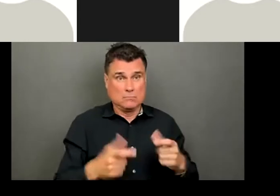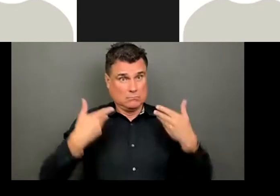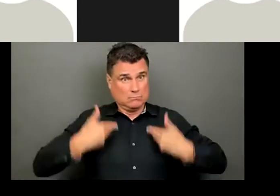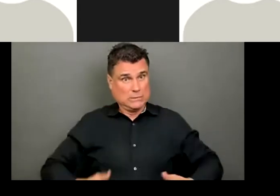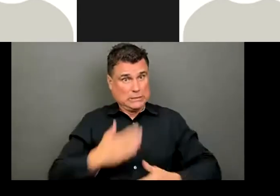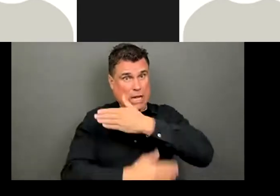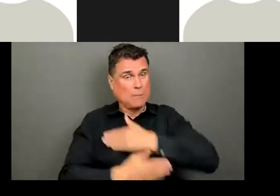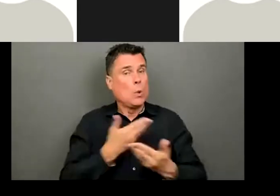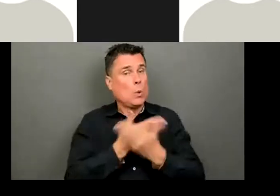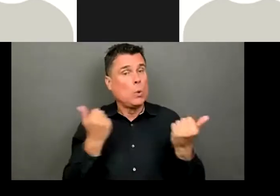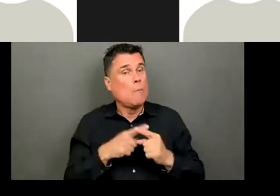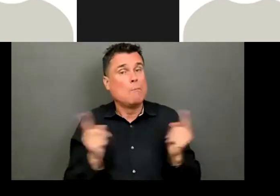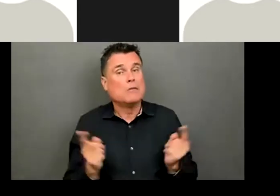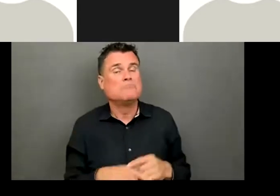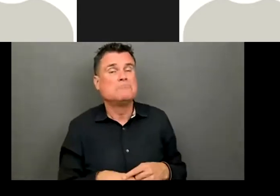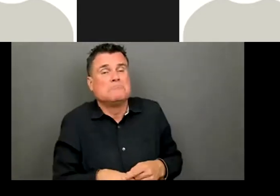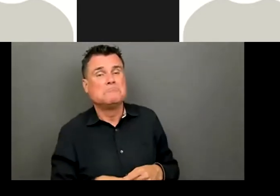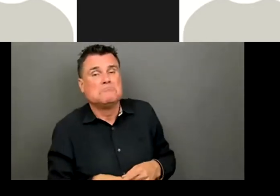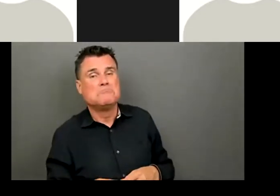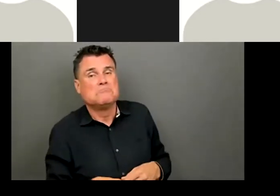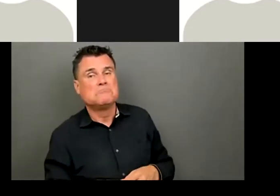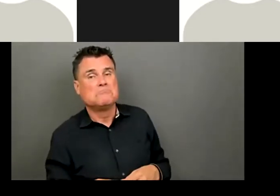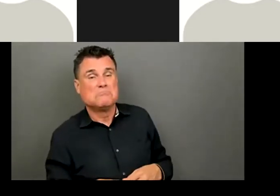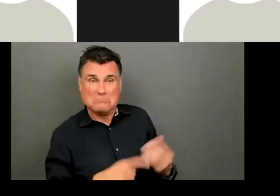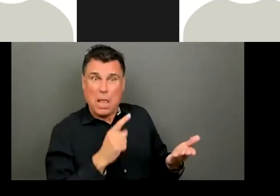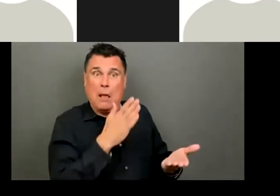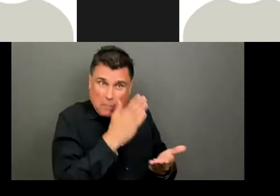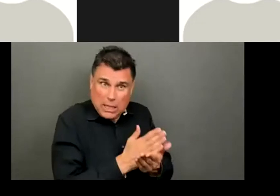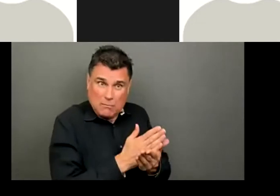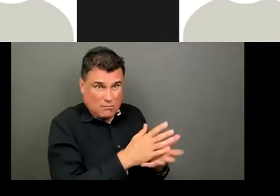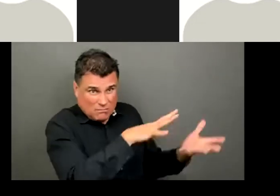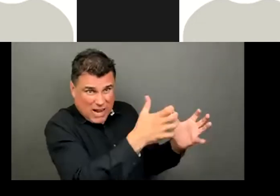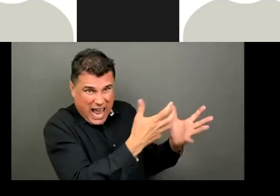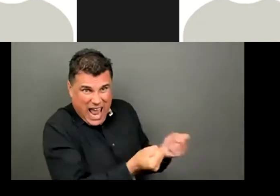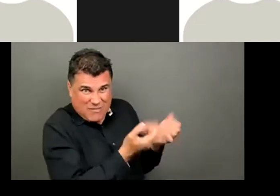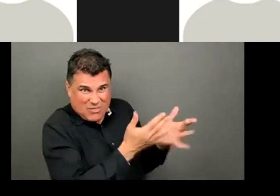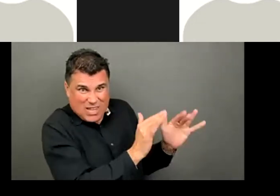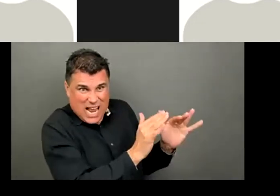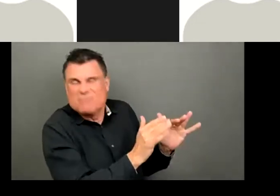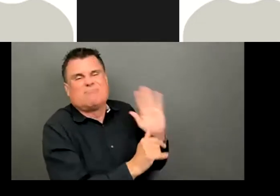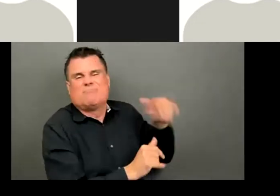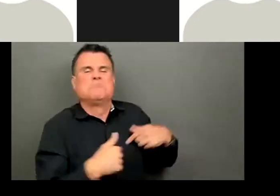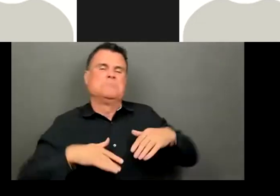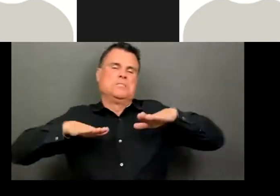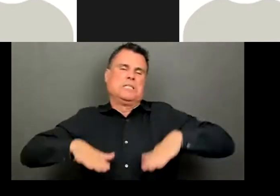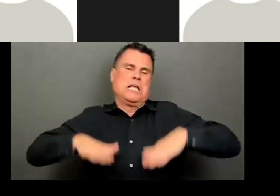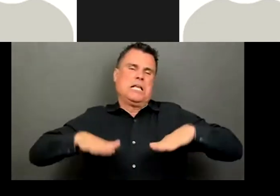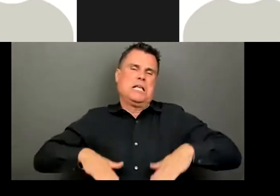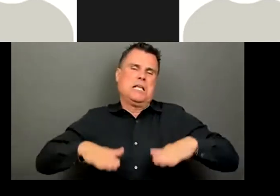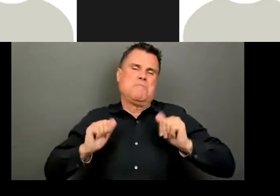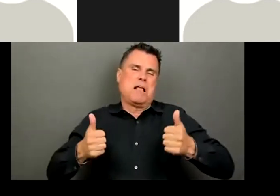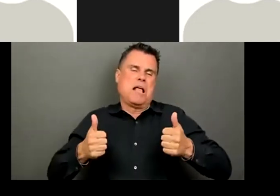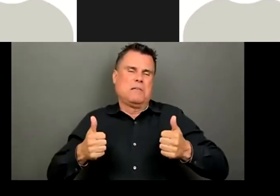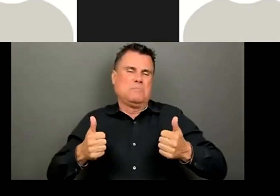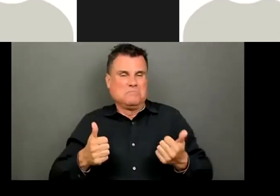so much, and until and unless they see the sign of the disaster, they are not ready to evacuate. So that's why, but whenever there's a